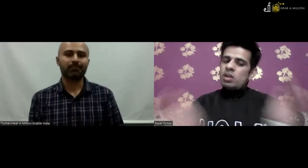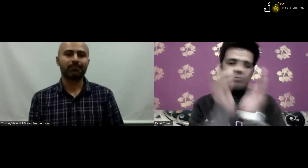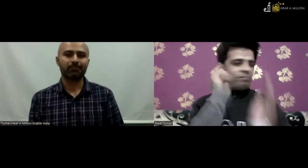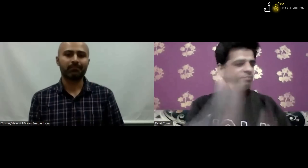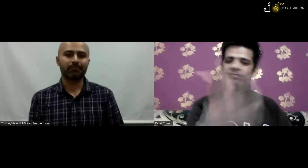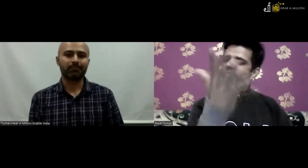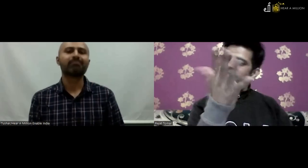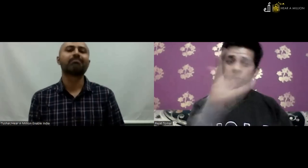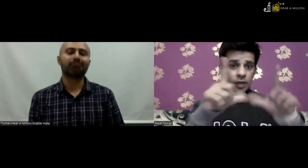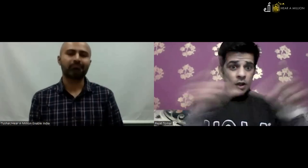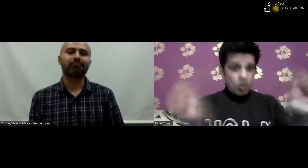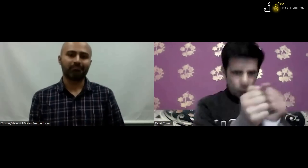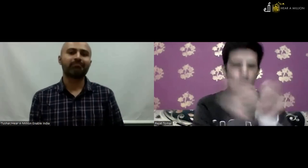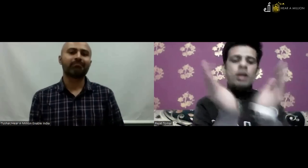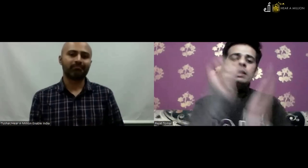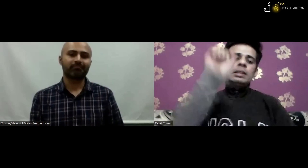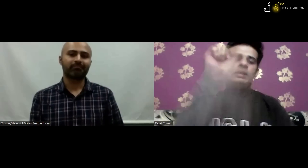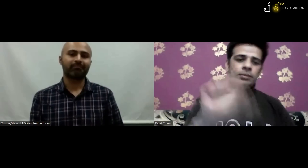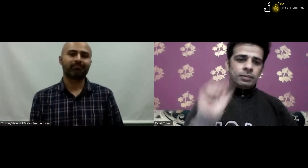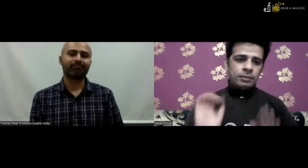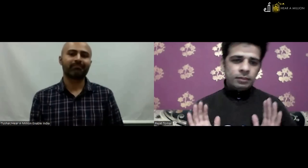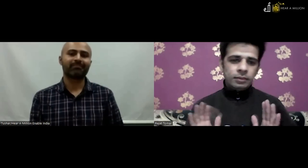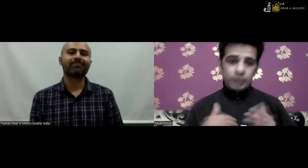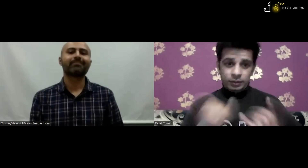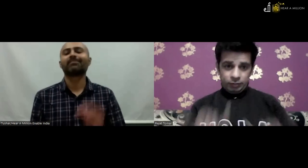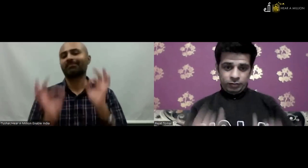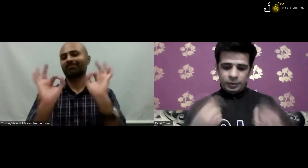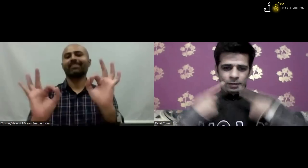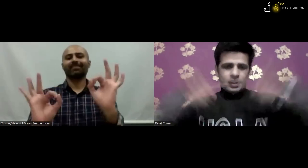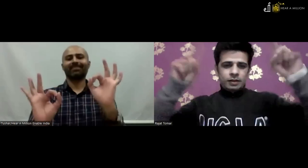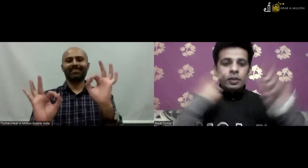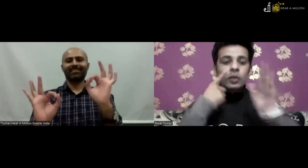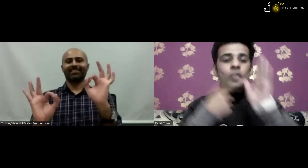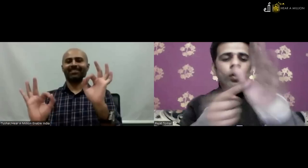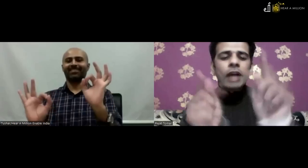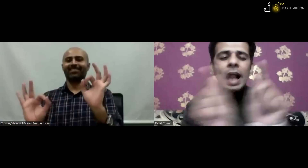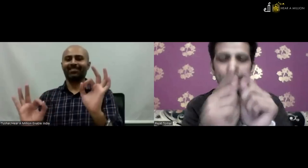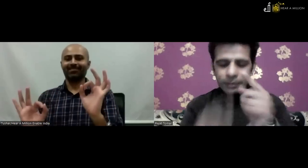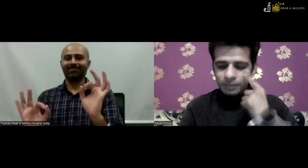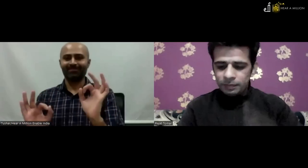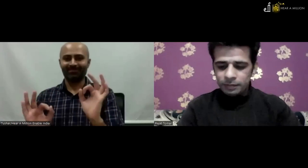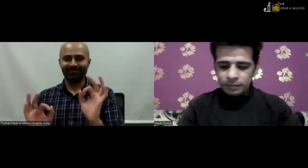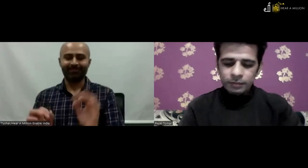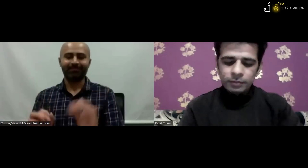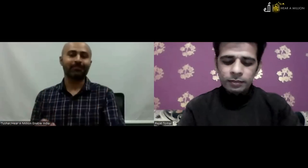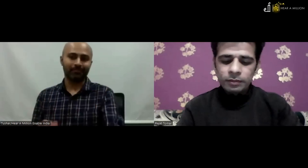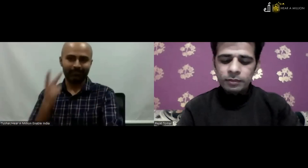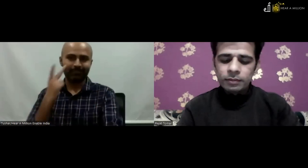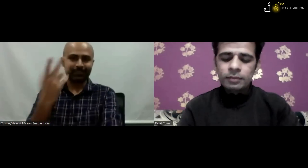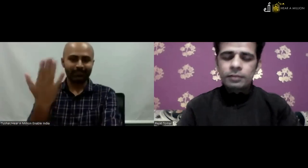us. So the license, if you have the license, you will get the insurance for sure.